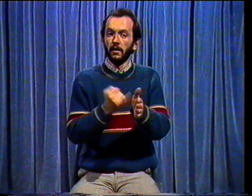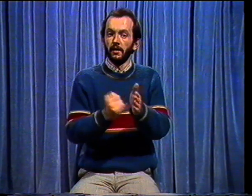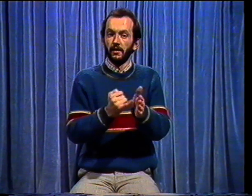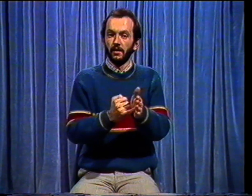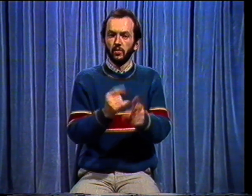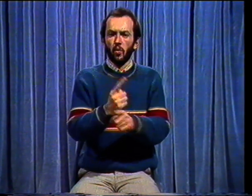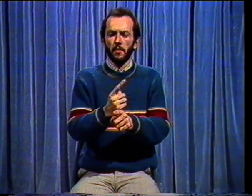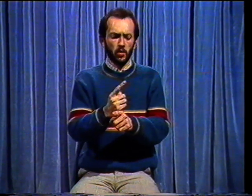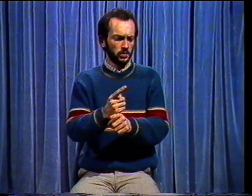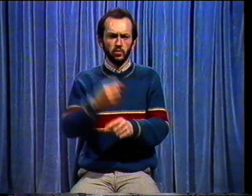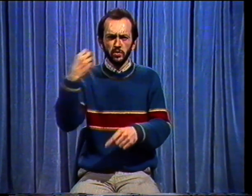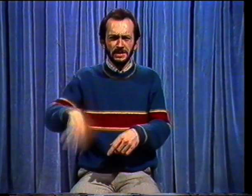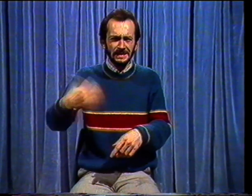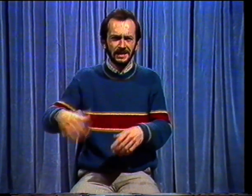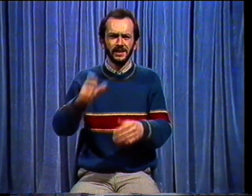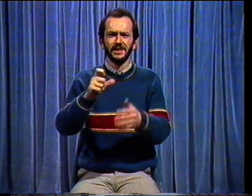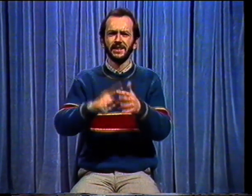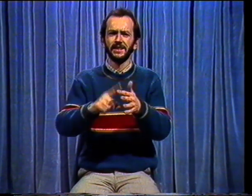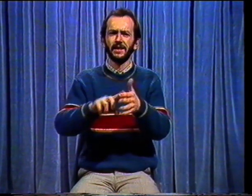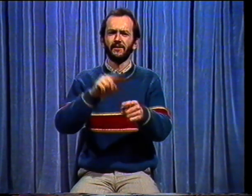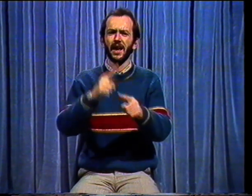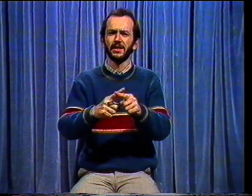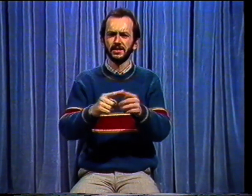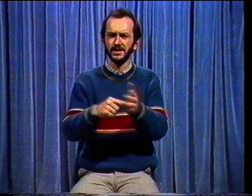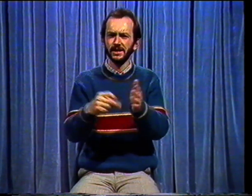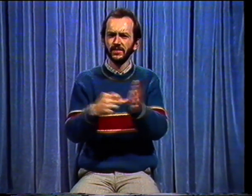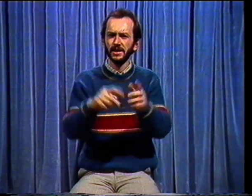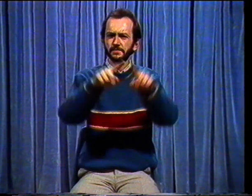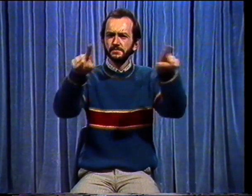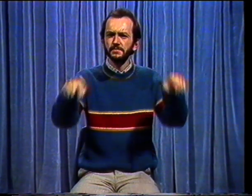Again, John is talking about the expensive CFAX televisions.